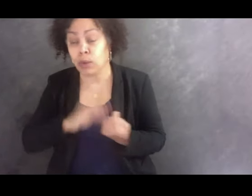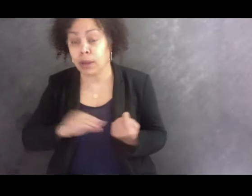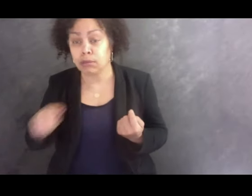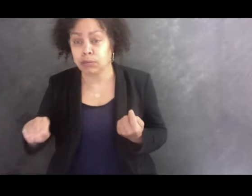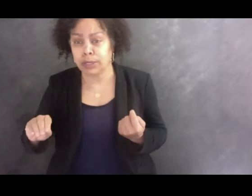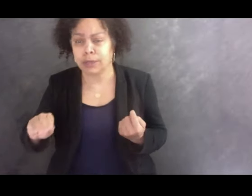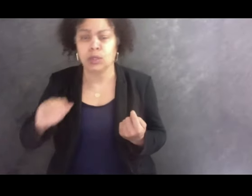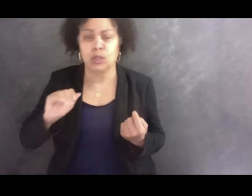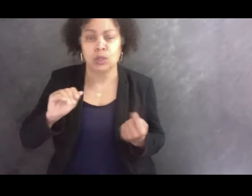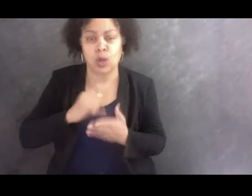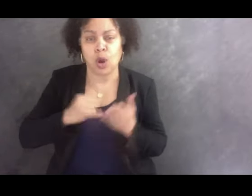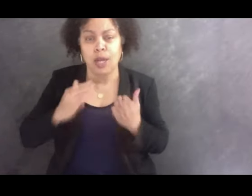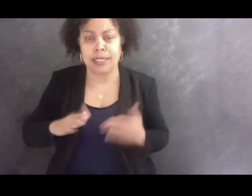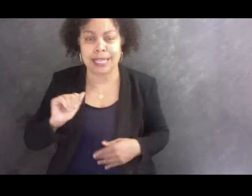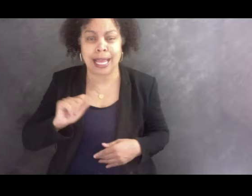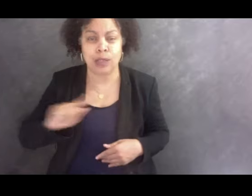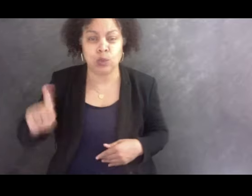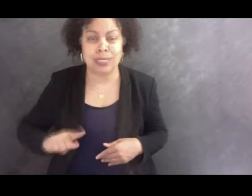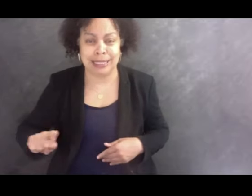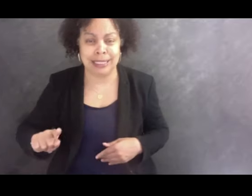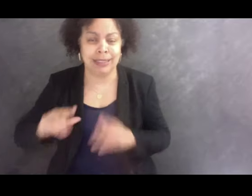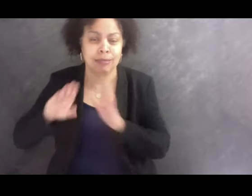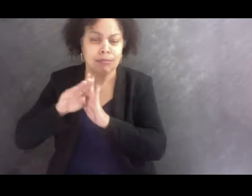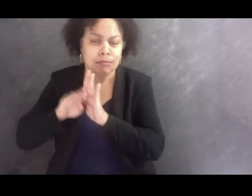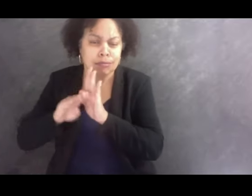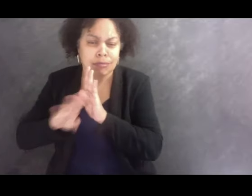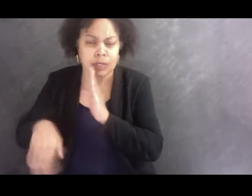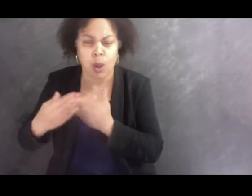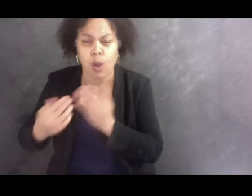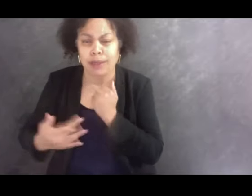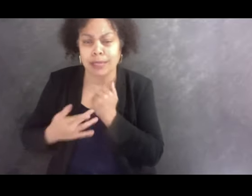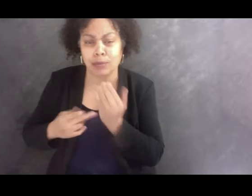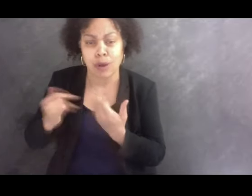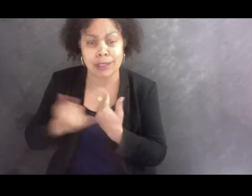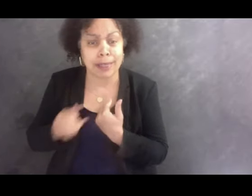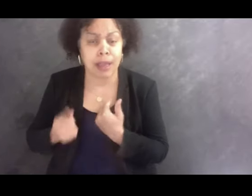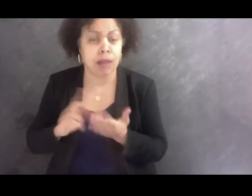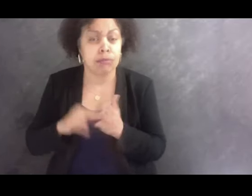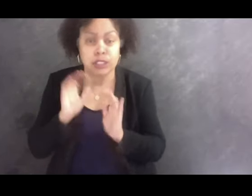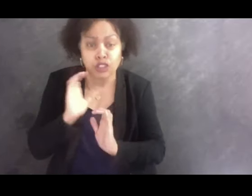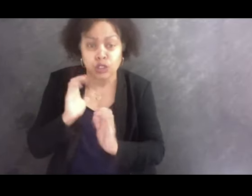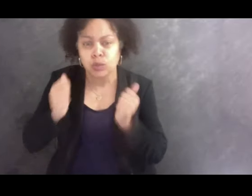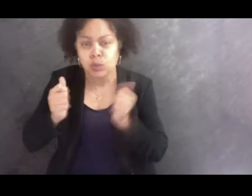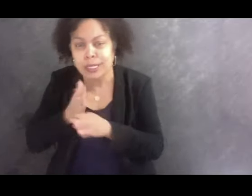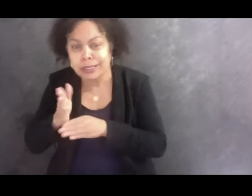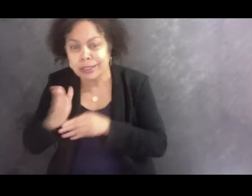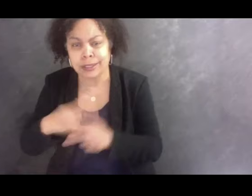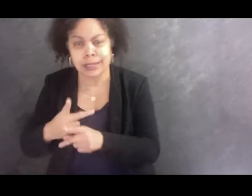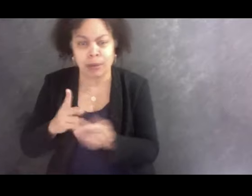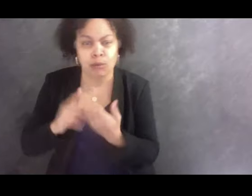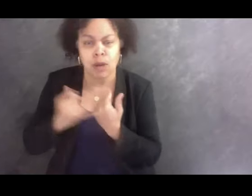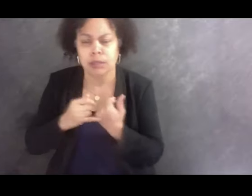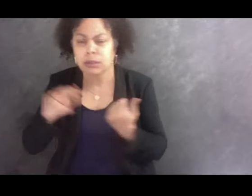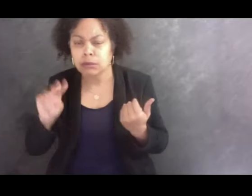Z listing, which shows you all of the technology projects you can filter by discipline that we funded in our